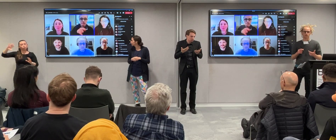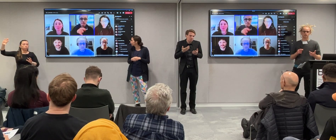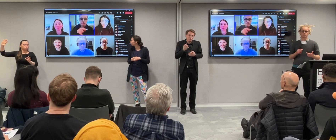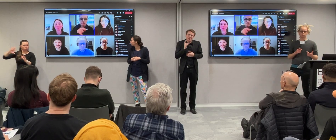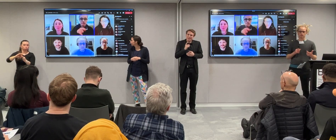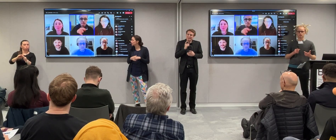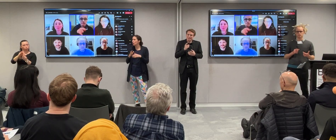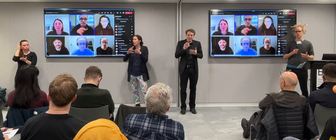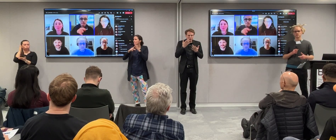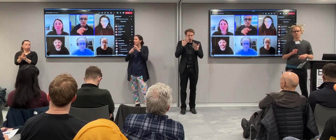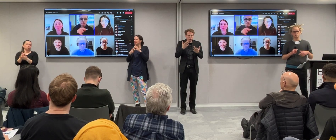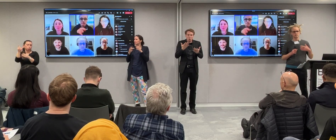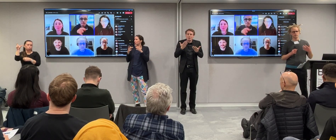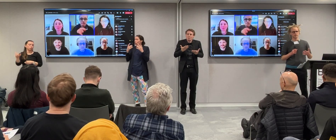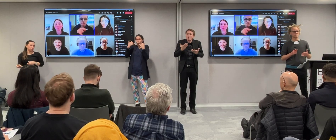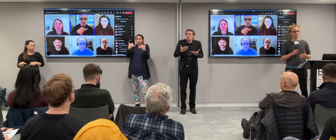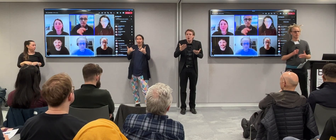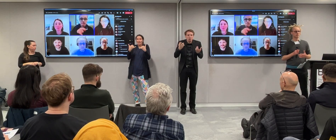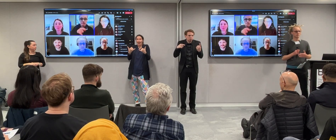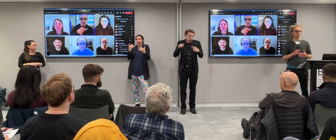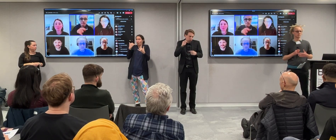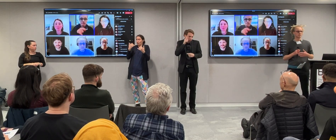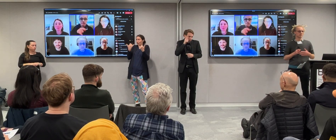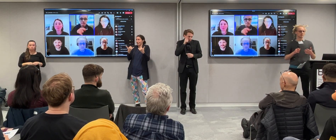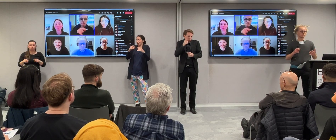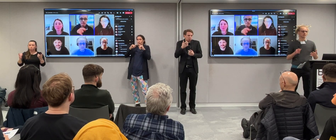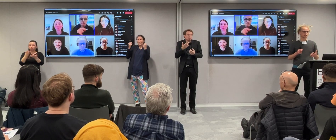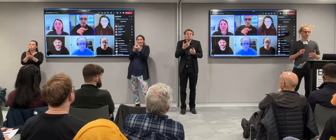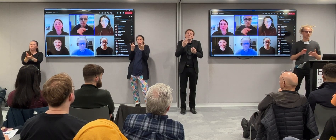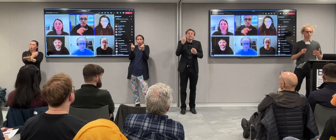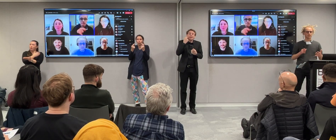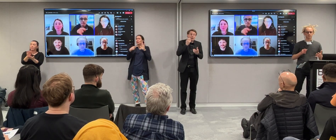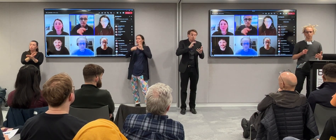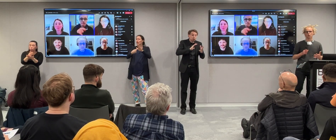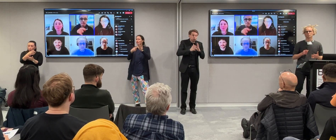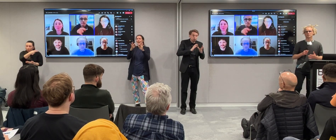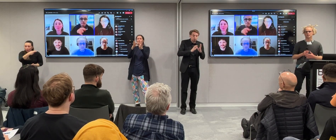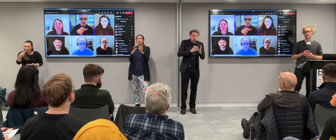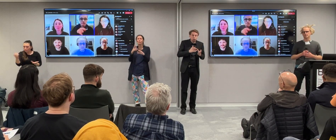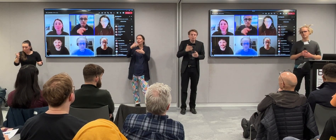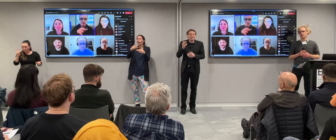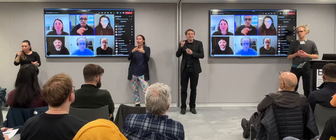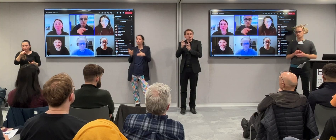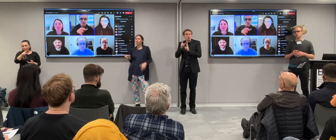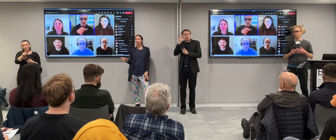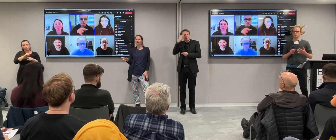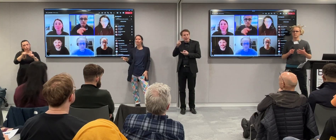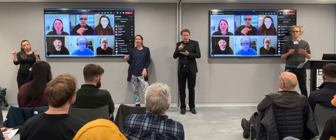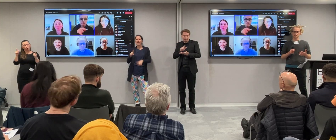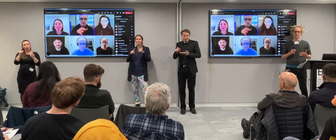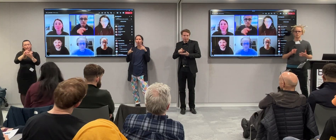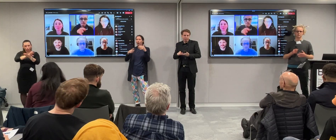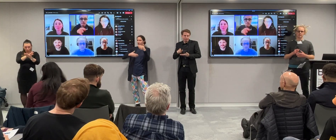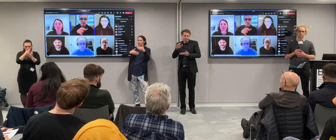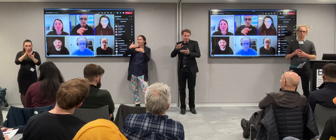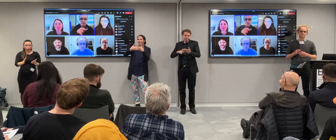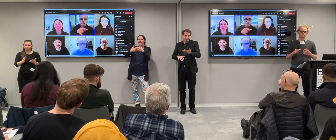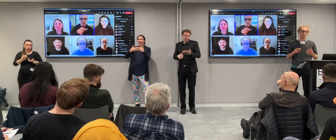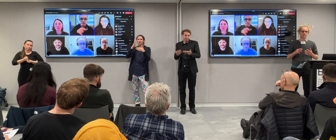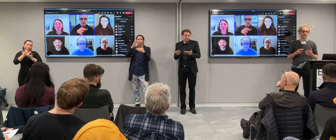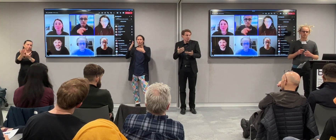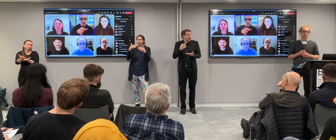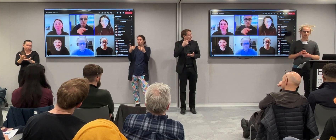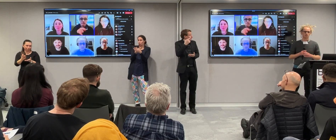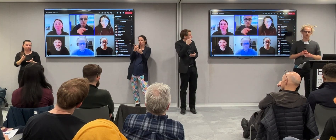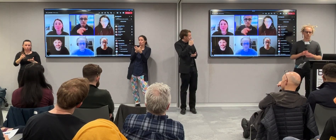of showing the name of the interpreter, and in the kind of released form, this is actually showing the name of the deaf person